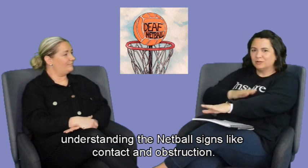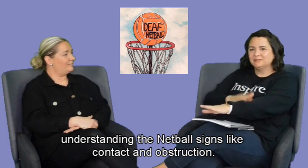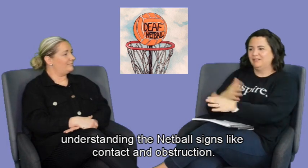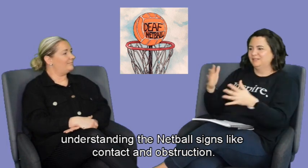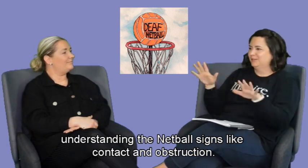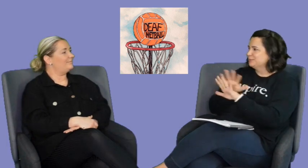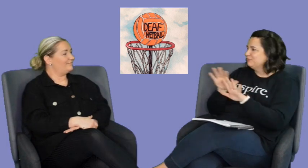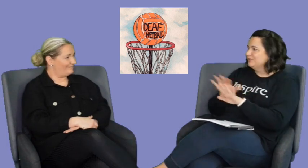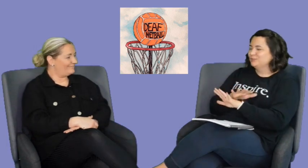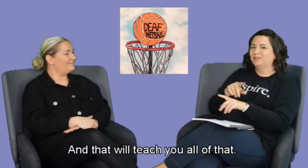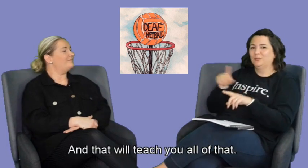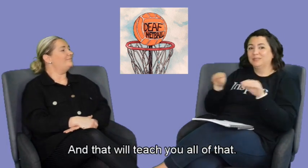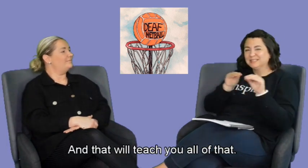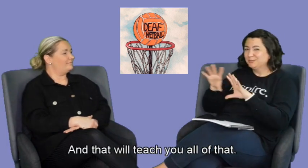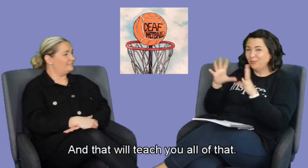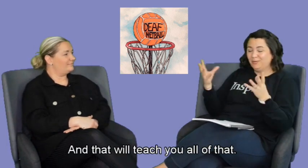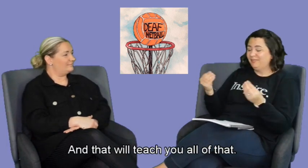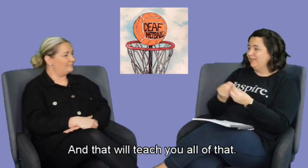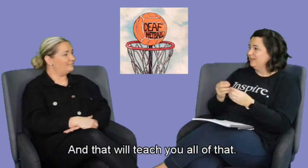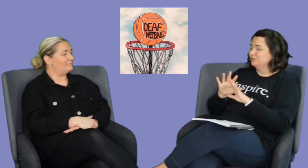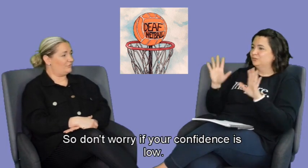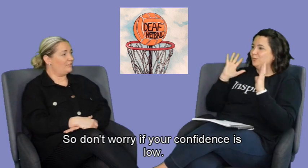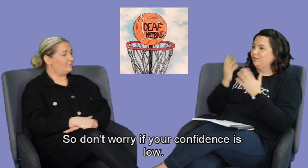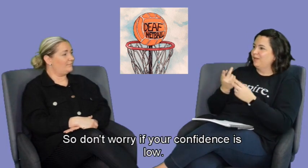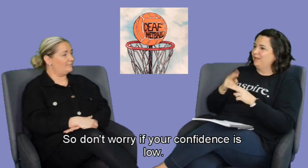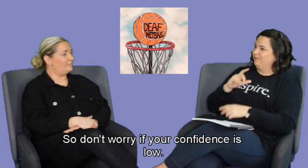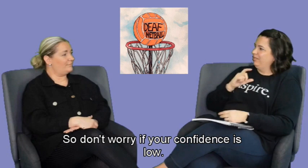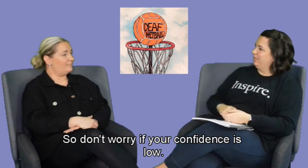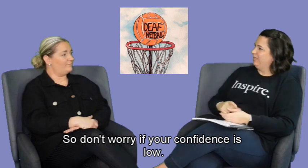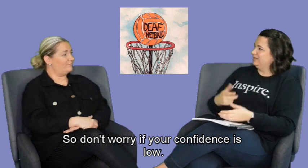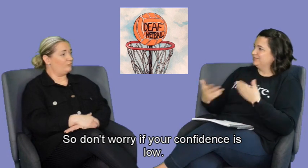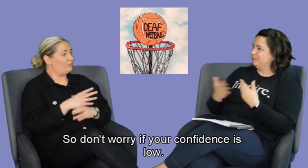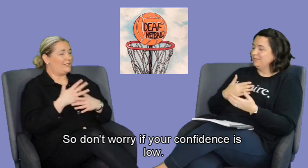and obstruction, and they will teach you all of that. So don't worry if your confidence is low.